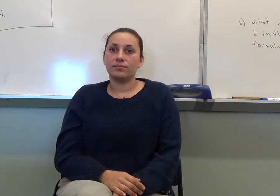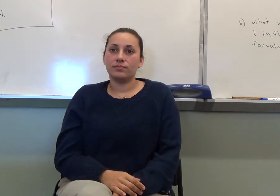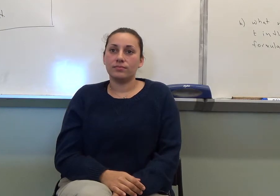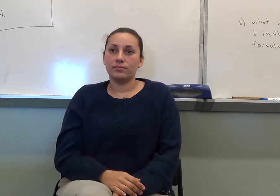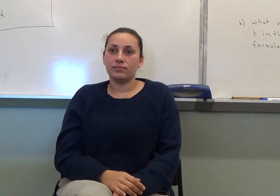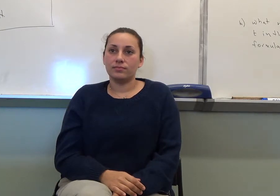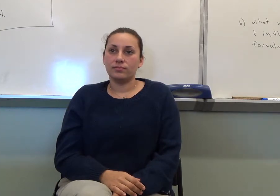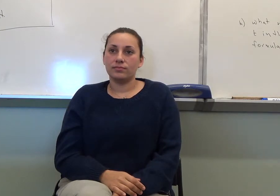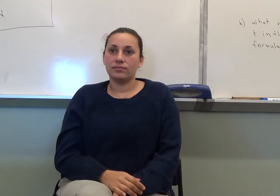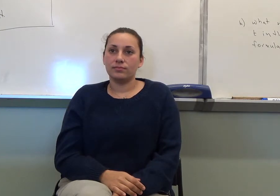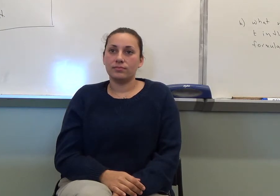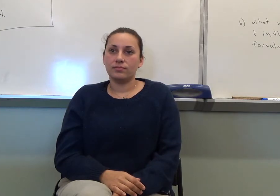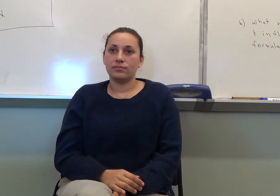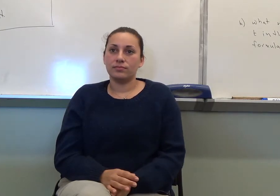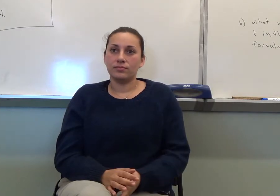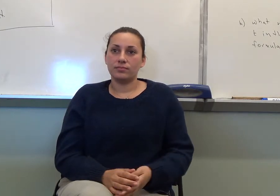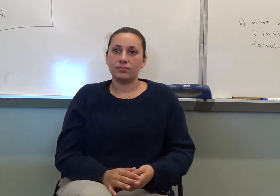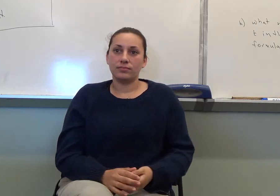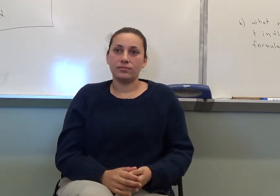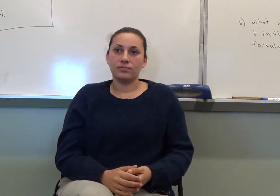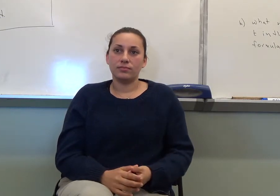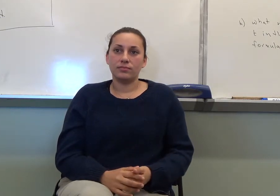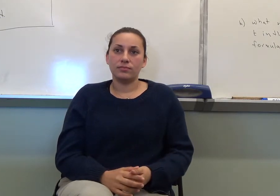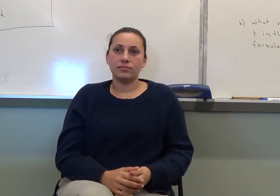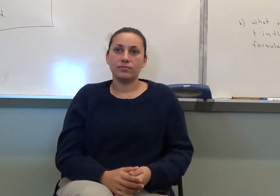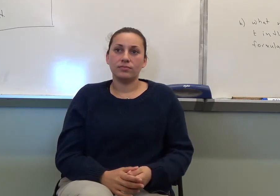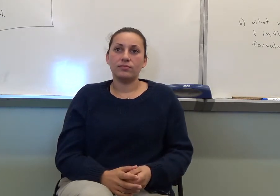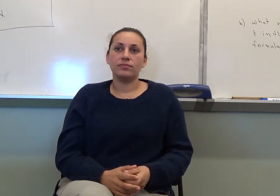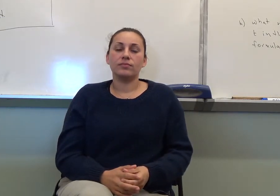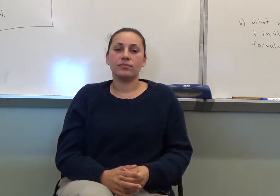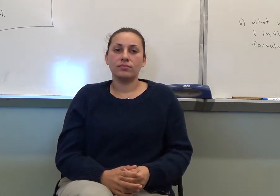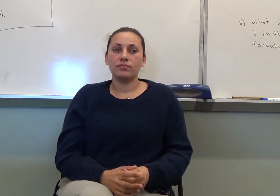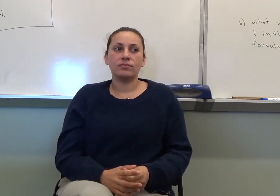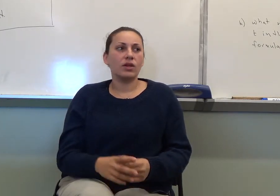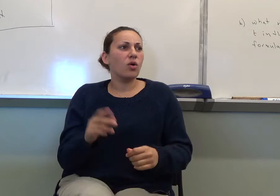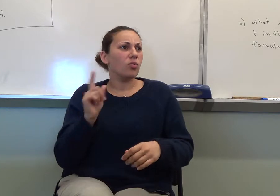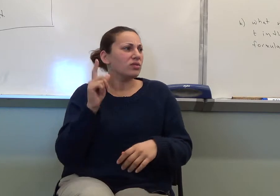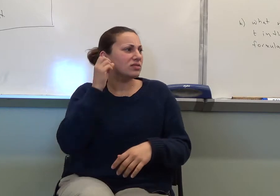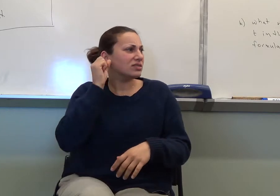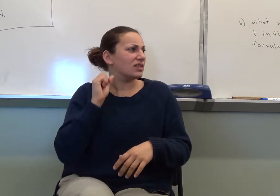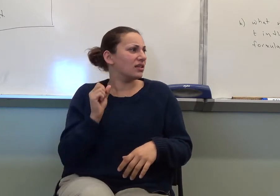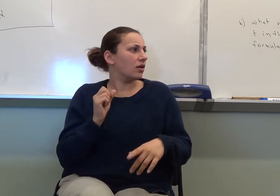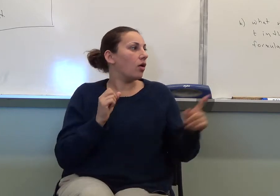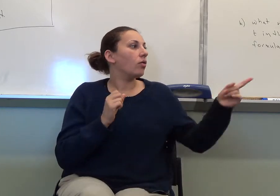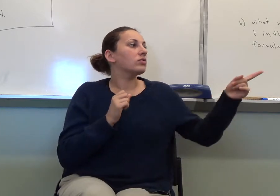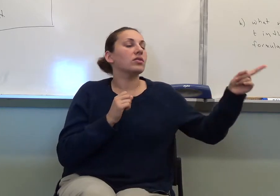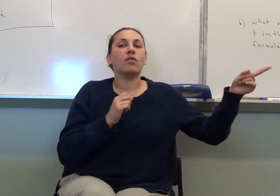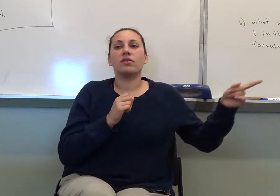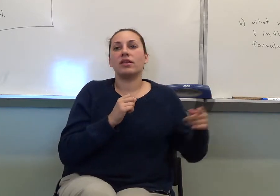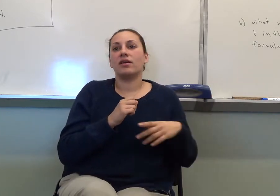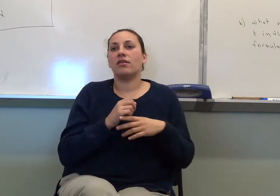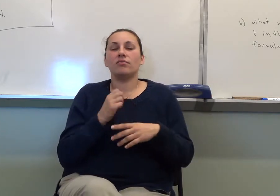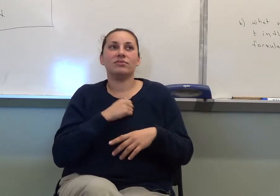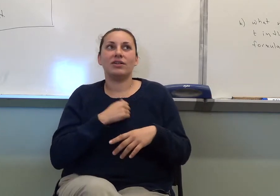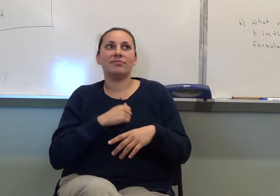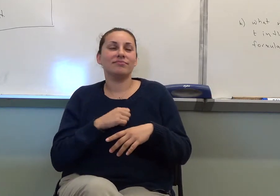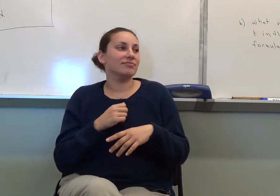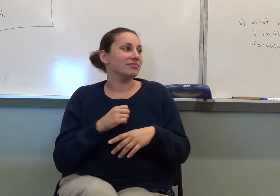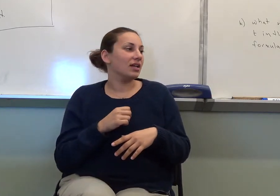and then we have to turn that into a percent by multiplying it by 100%. So what do we